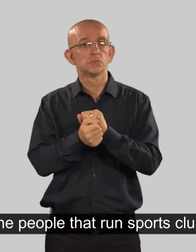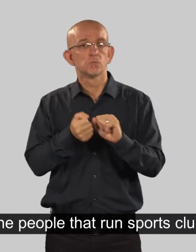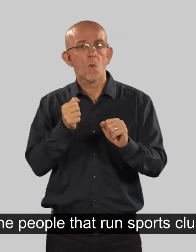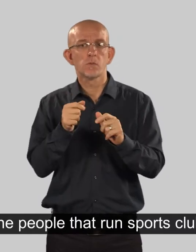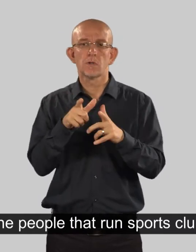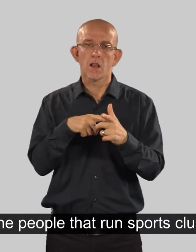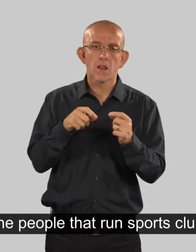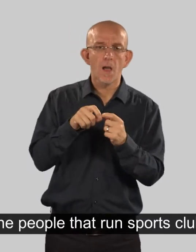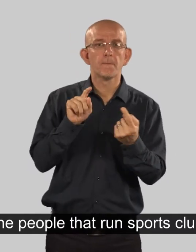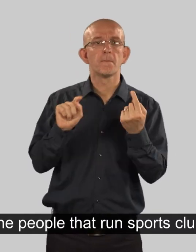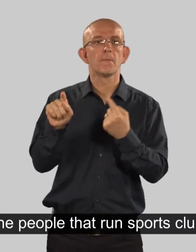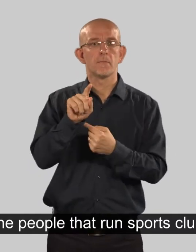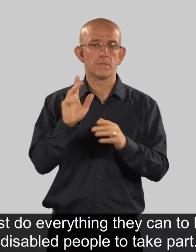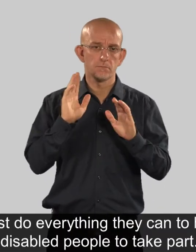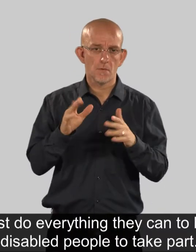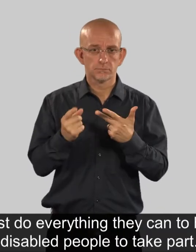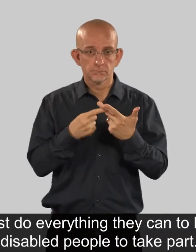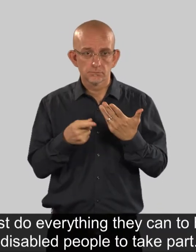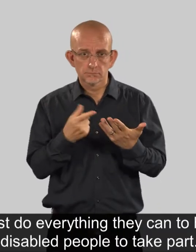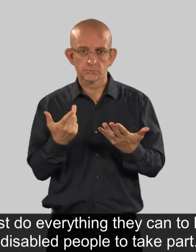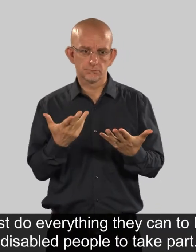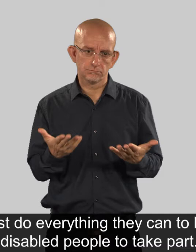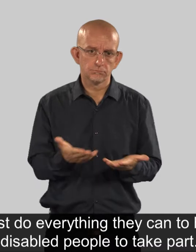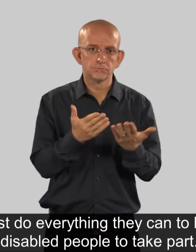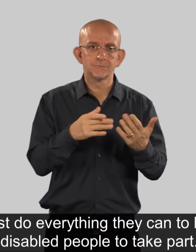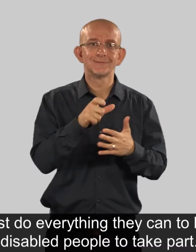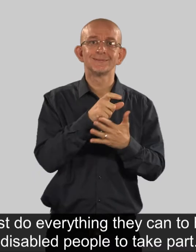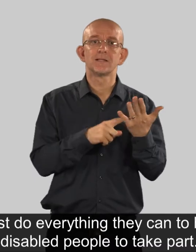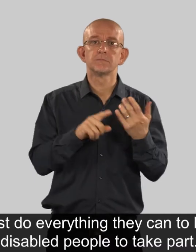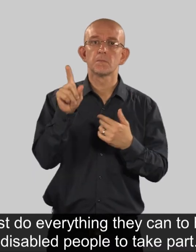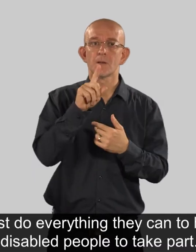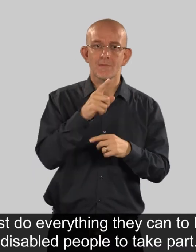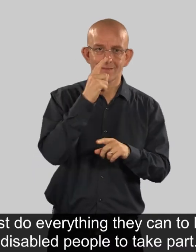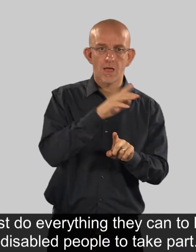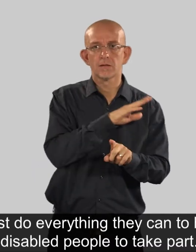clubs must do everything they can to help disabled people to take part.